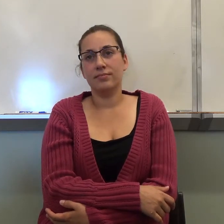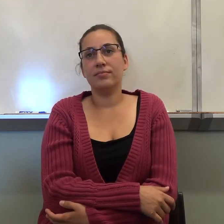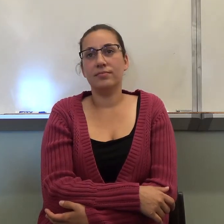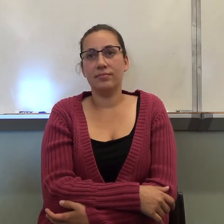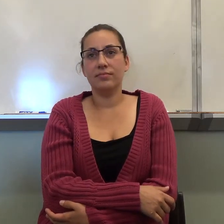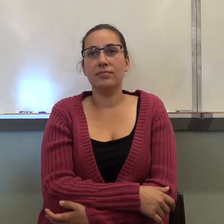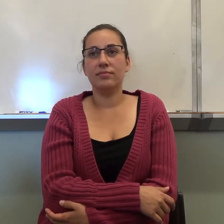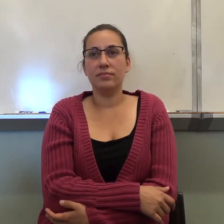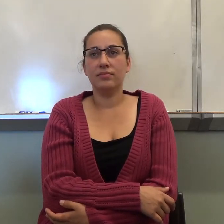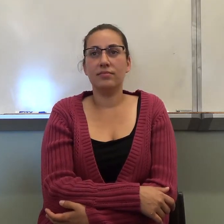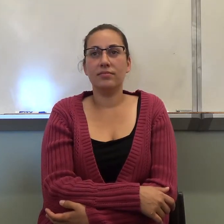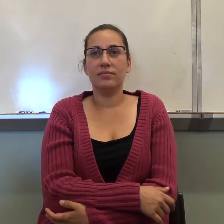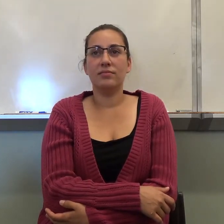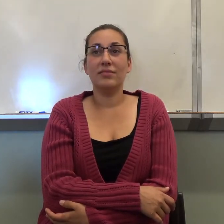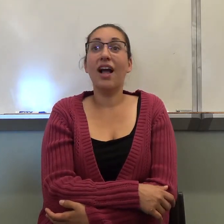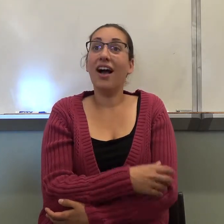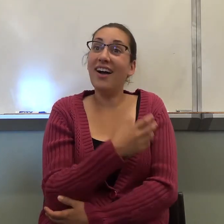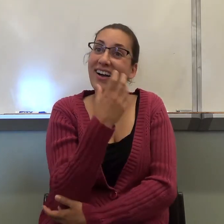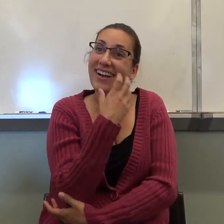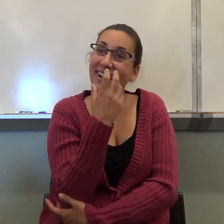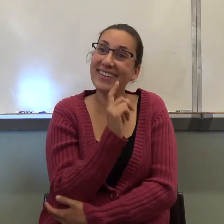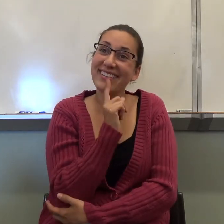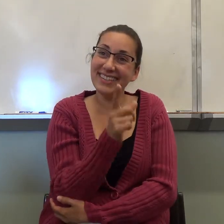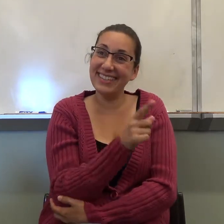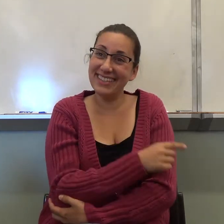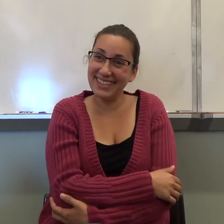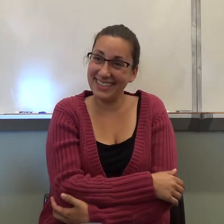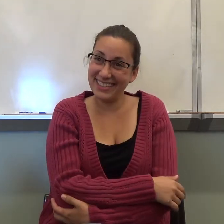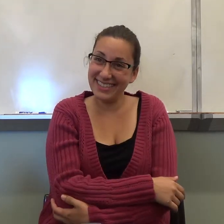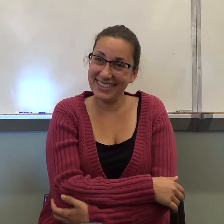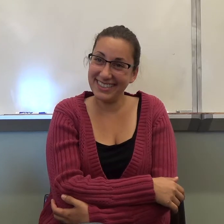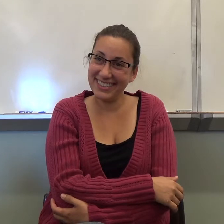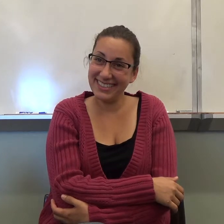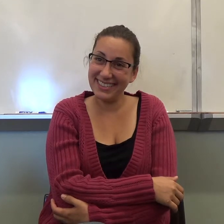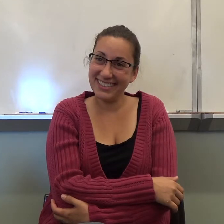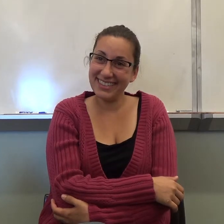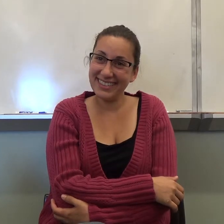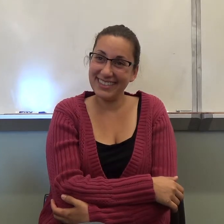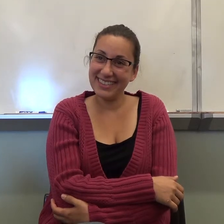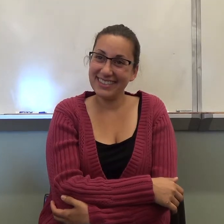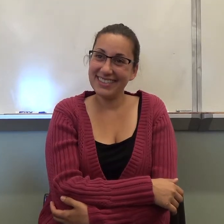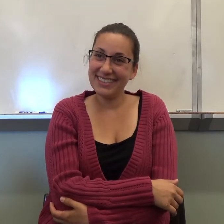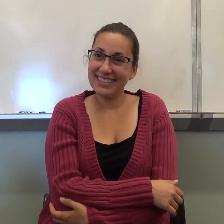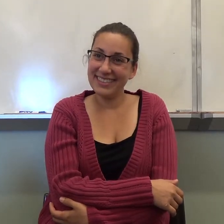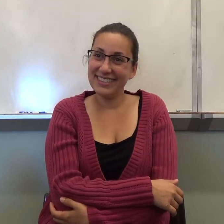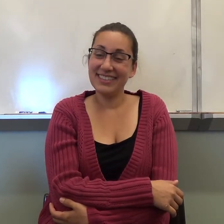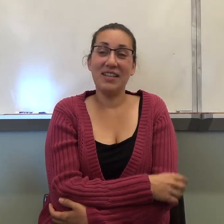of the opposite stuff. What I'd suggest is if you're new at this, or you didn't do so well the last time you did